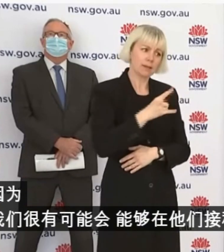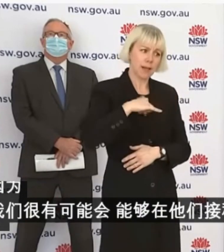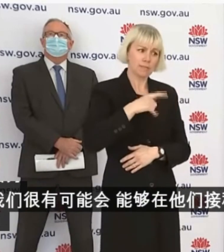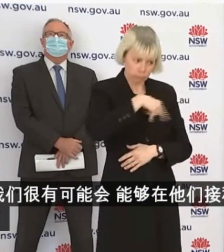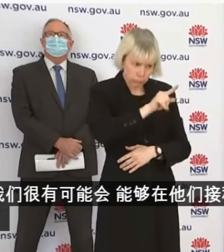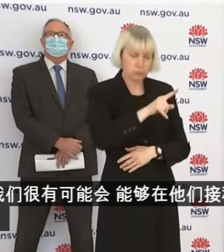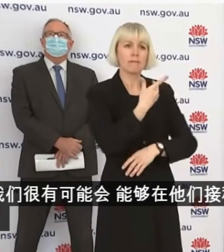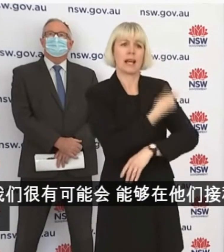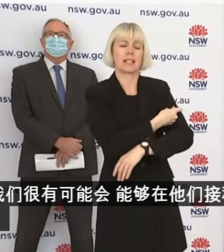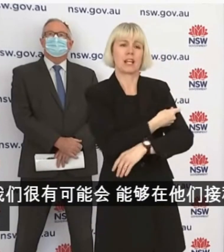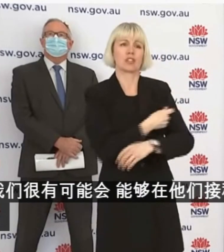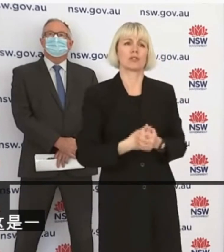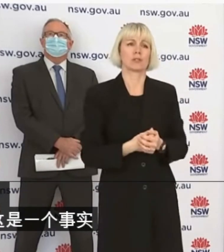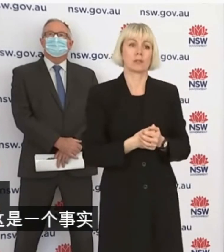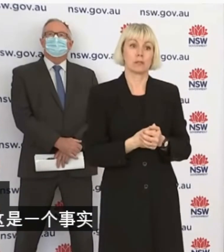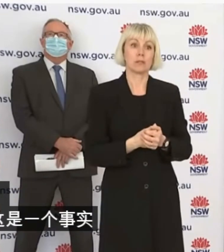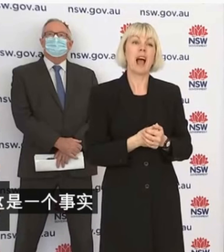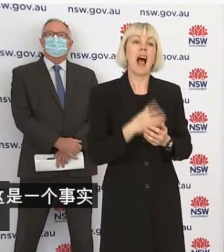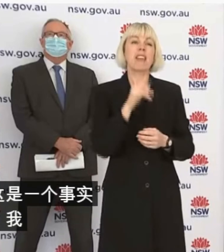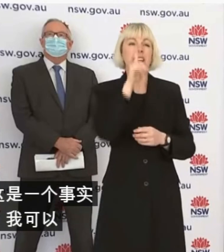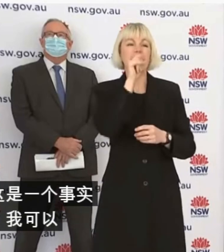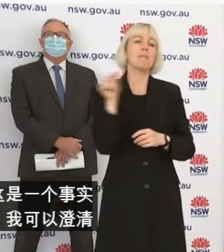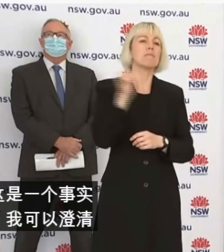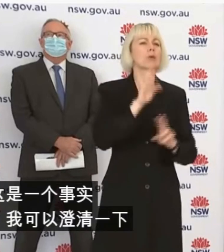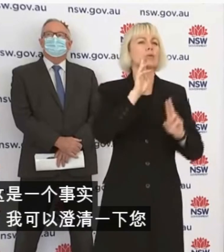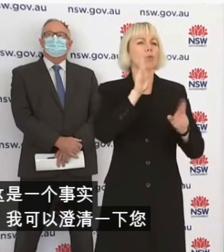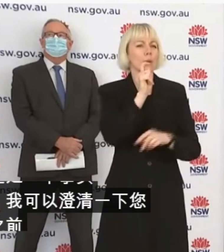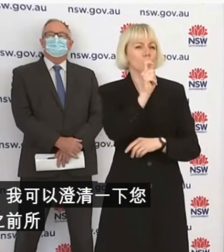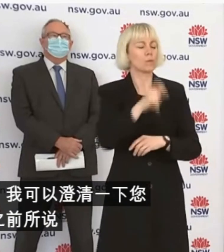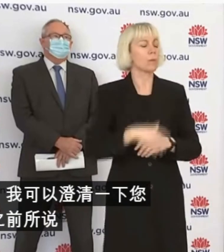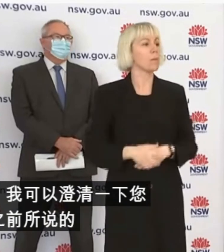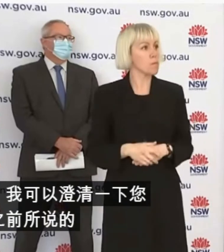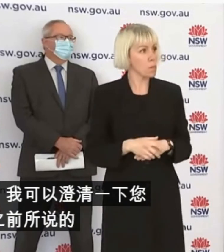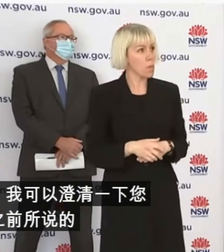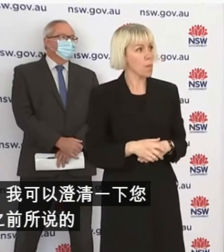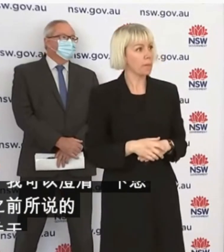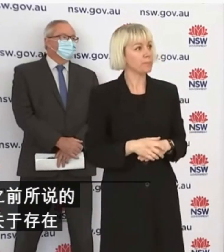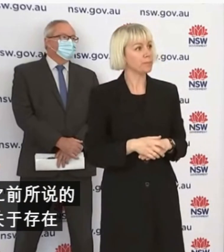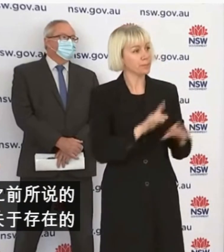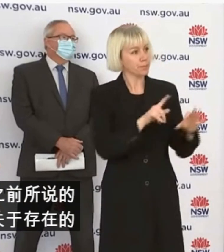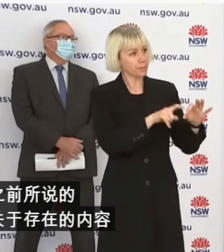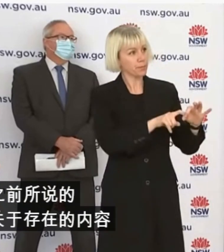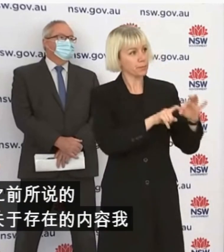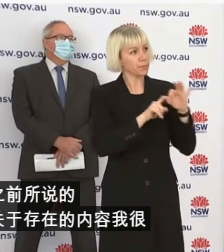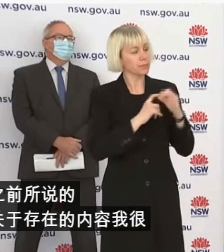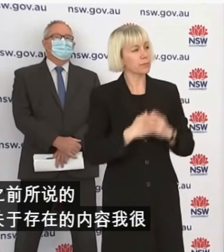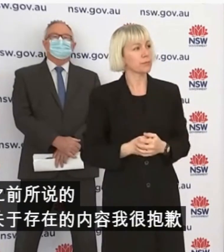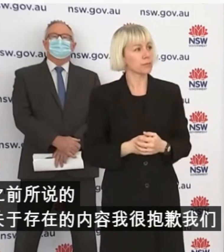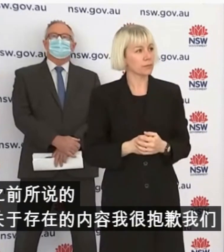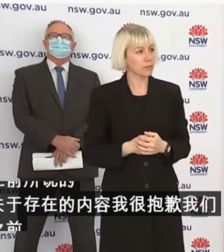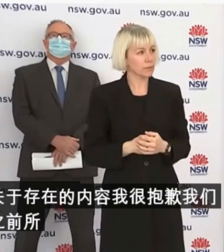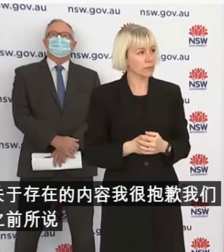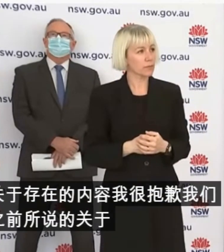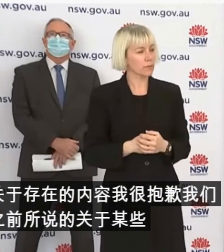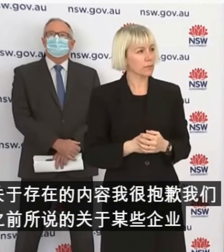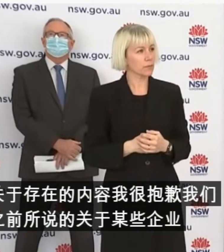sooner once they've had their vaccination, and that's a fact. Premier, could I clarify just on what you were saying before about some businesses allowed? I'm sorry? On what you